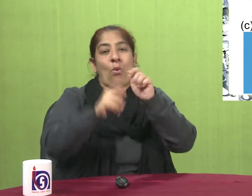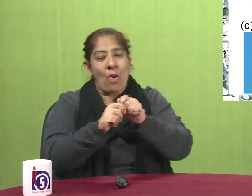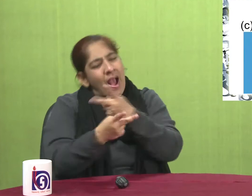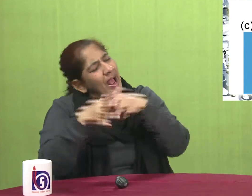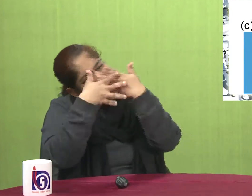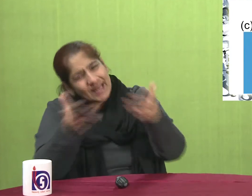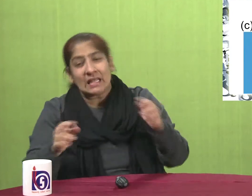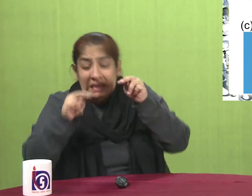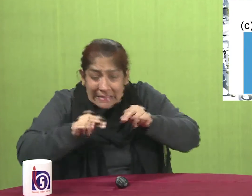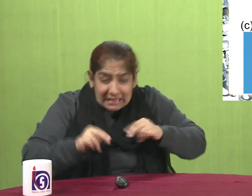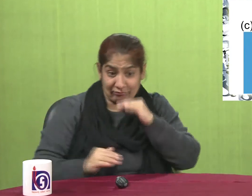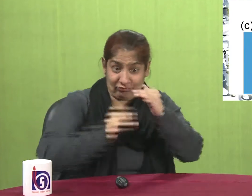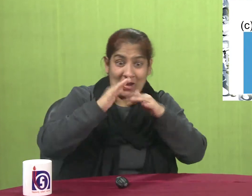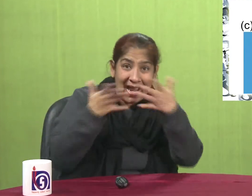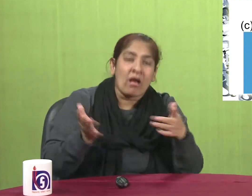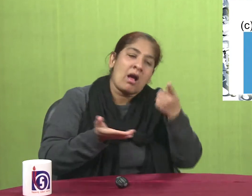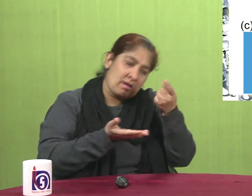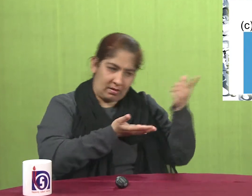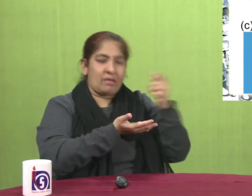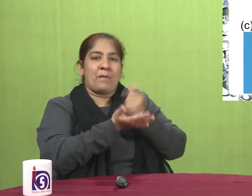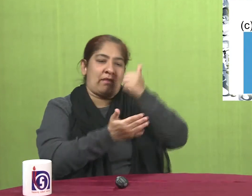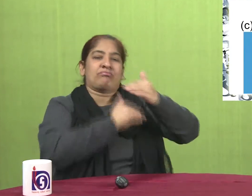development. Their aim and objective is to